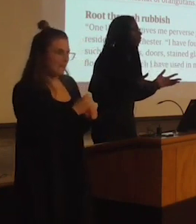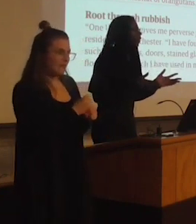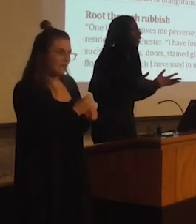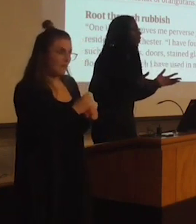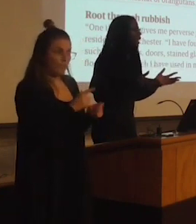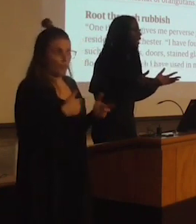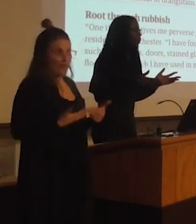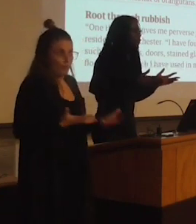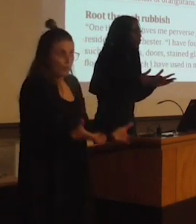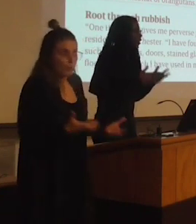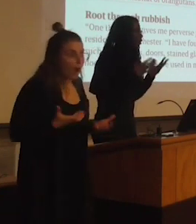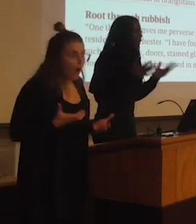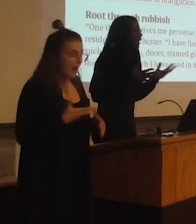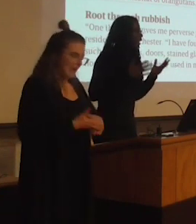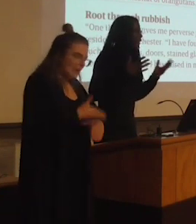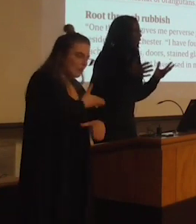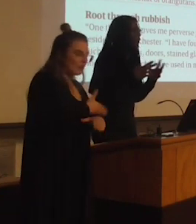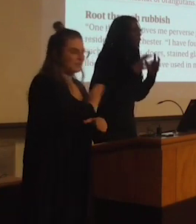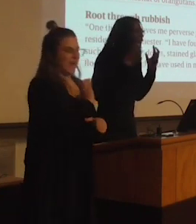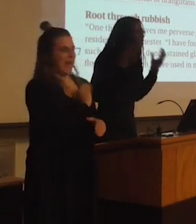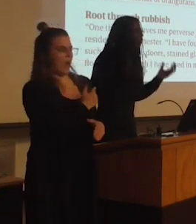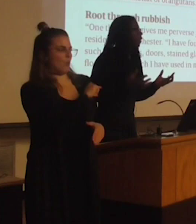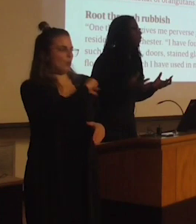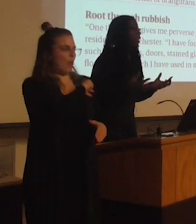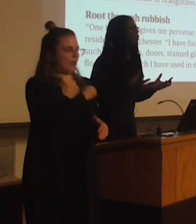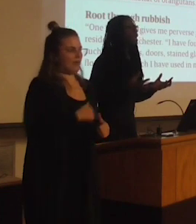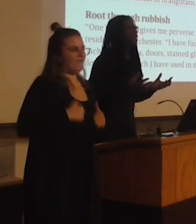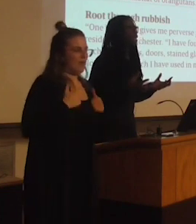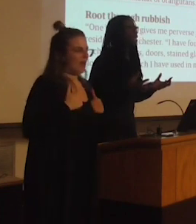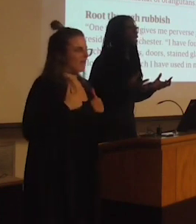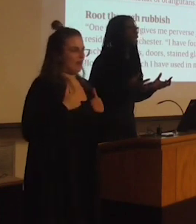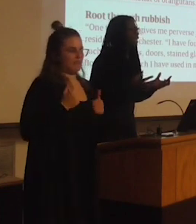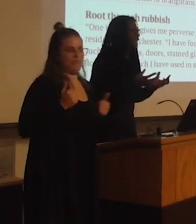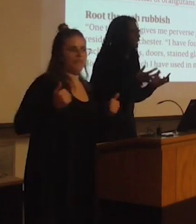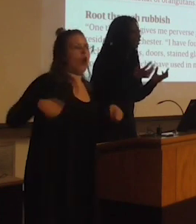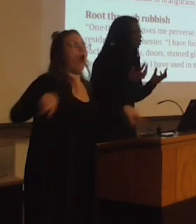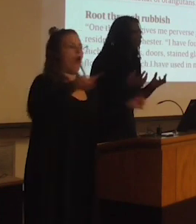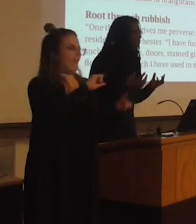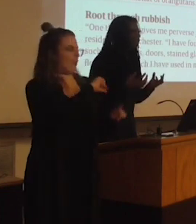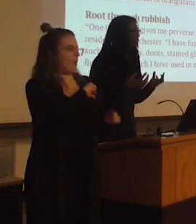as possible that improves the quality of life of everyone around us.